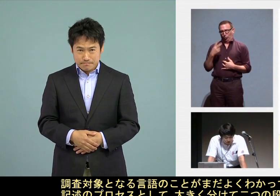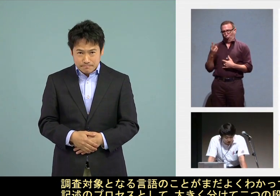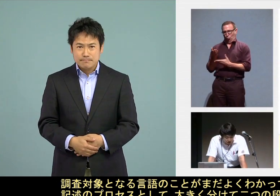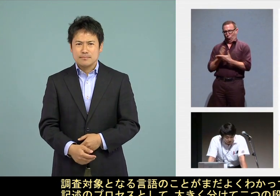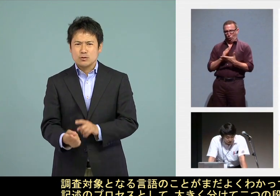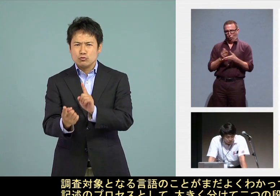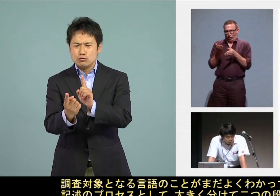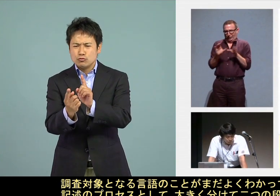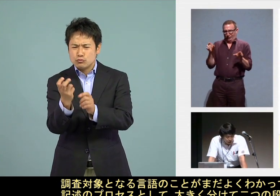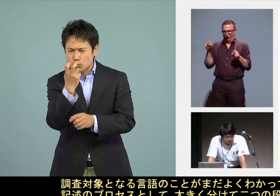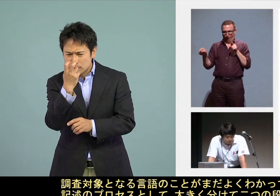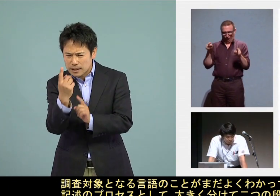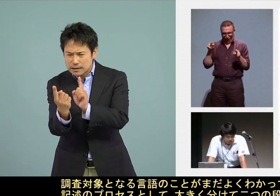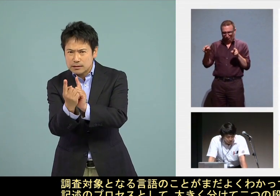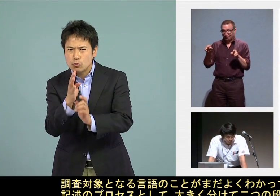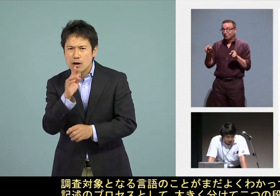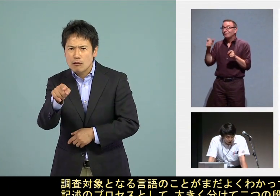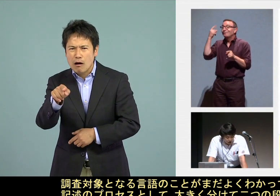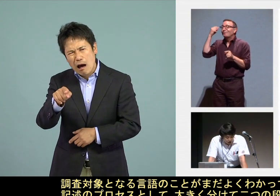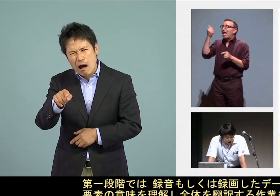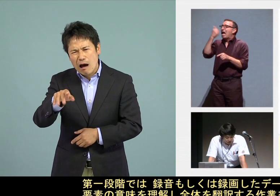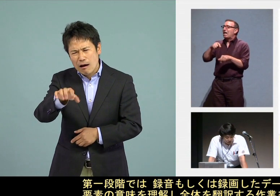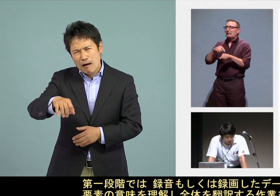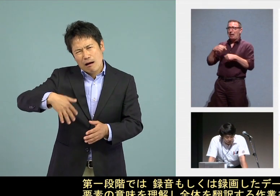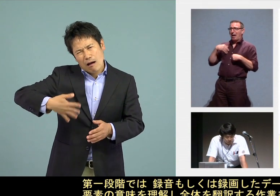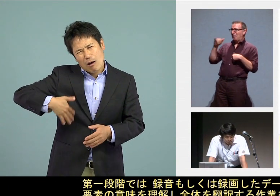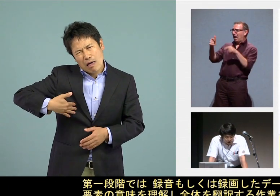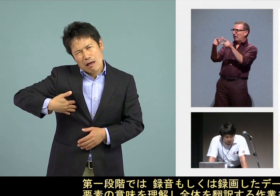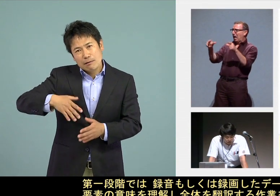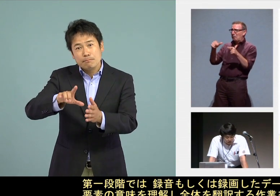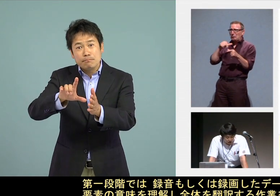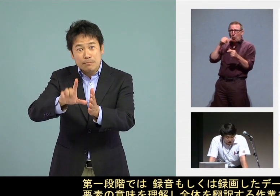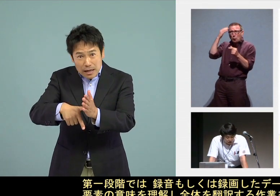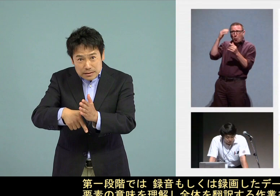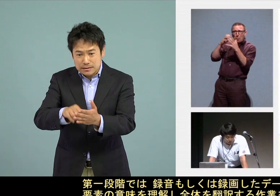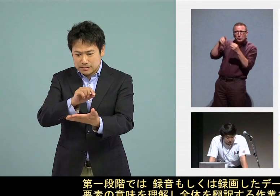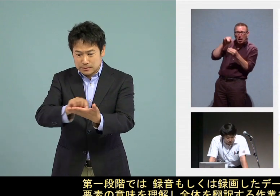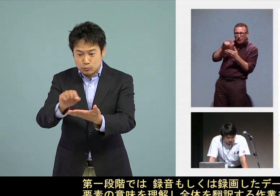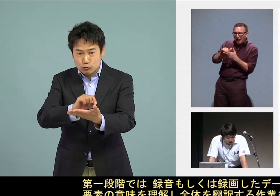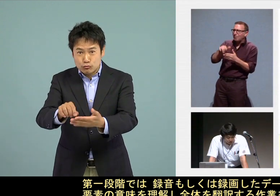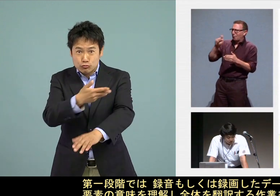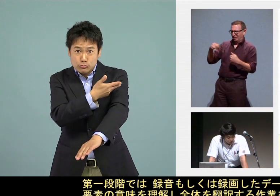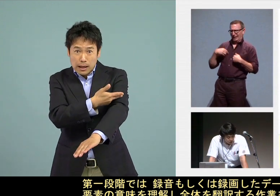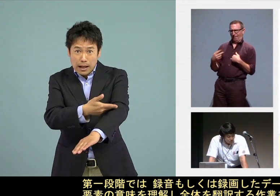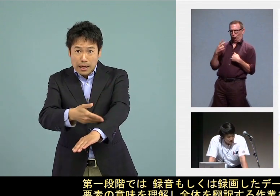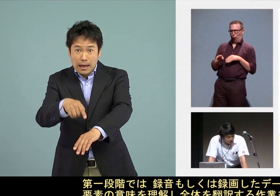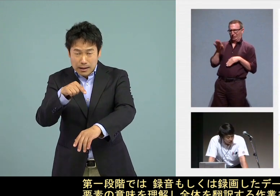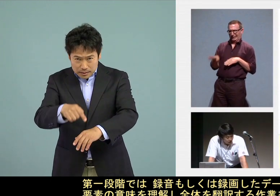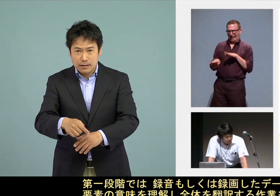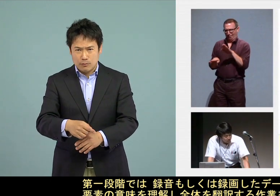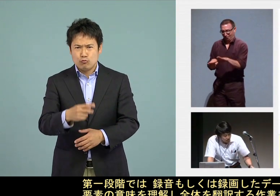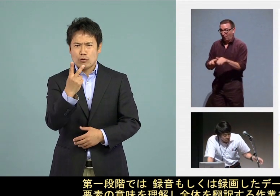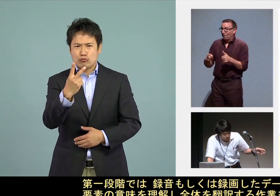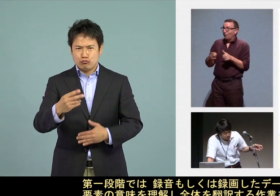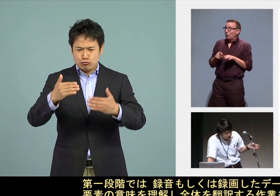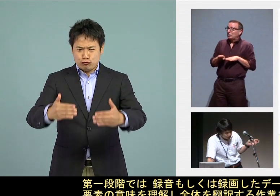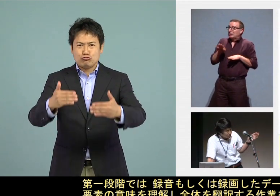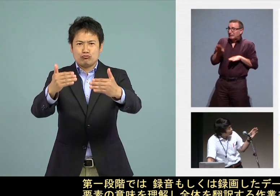in recording a little-known language. At the first stage, we will need glossing